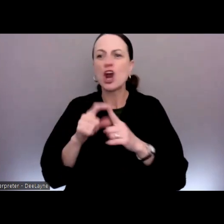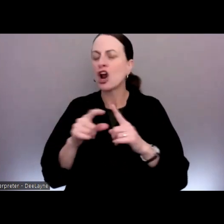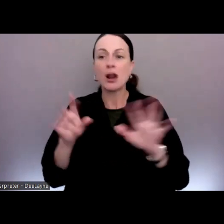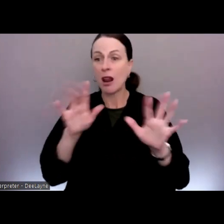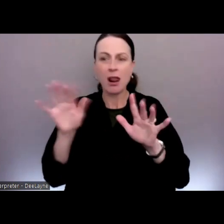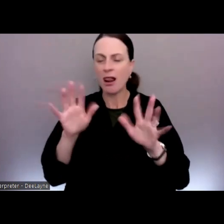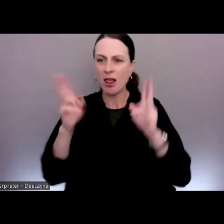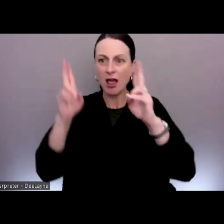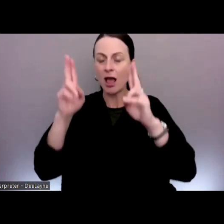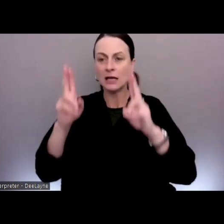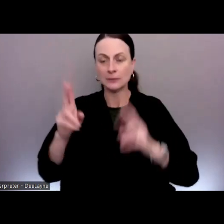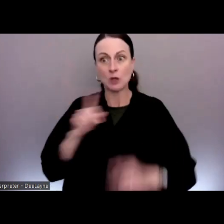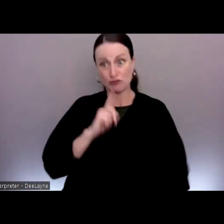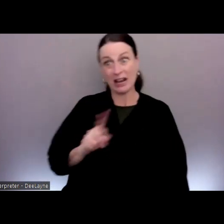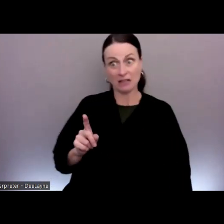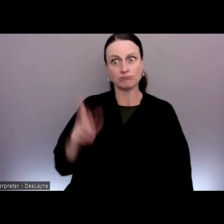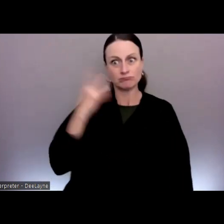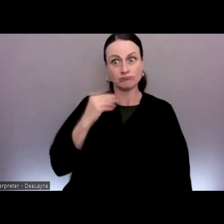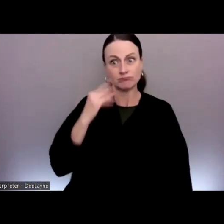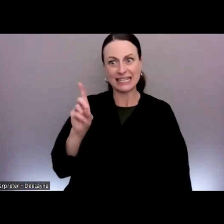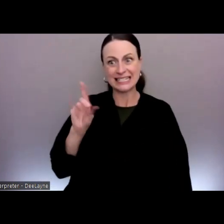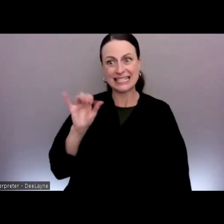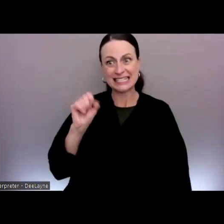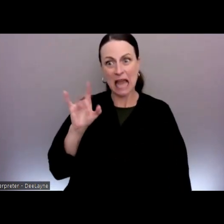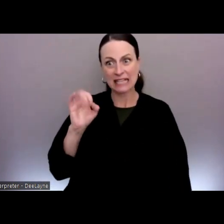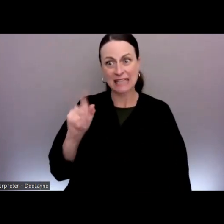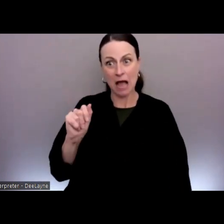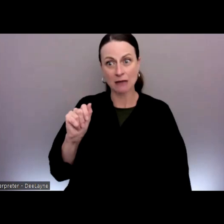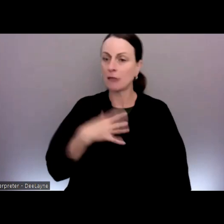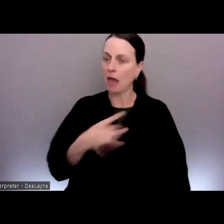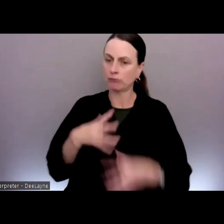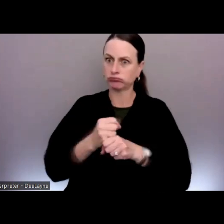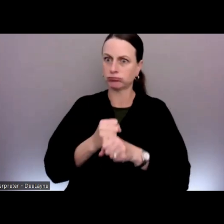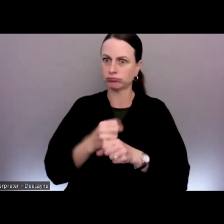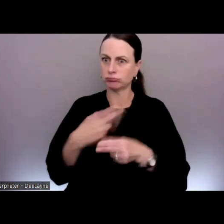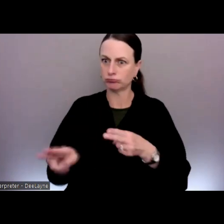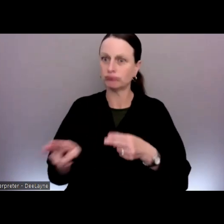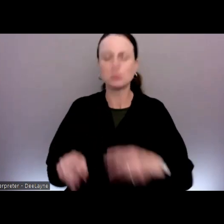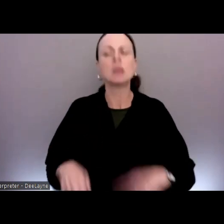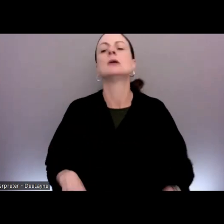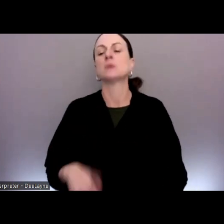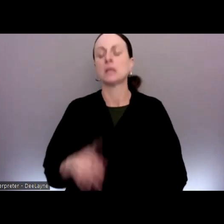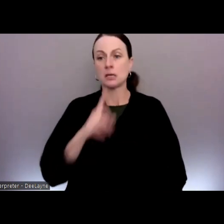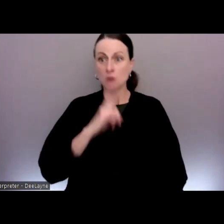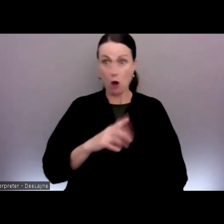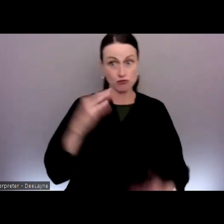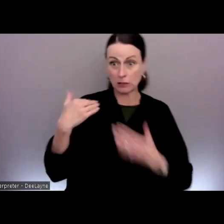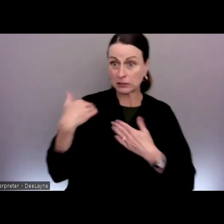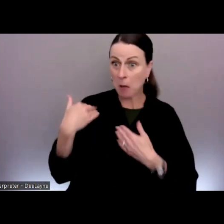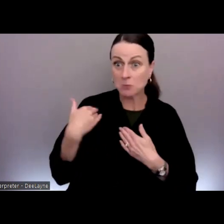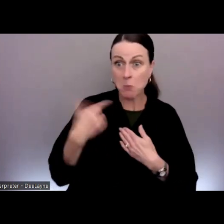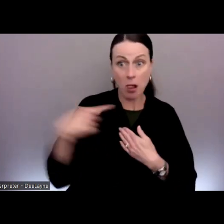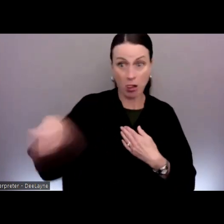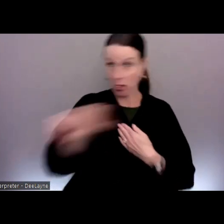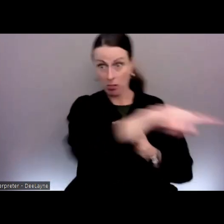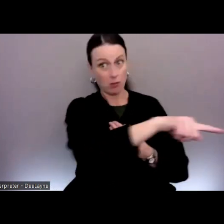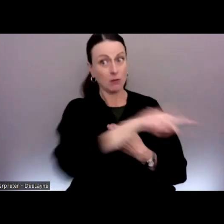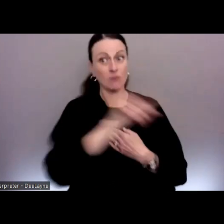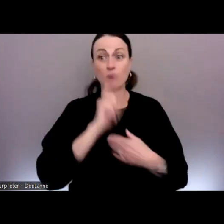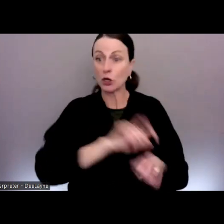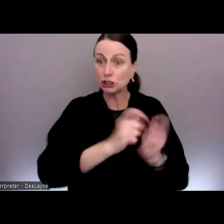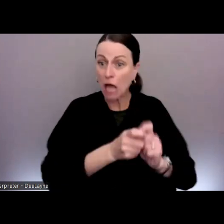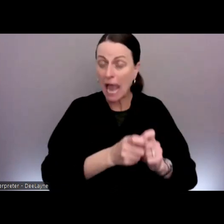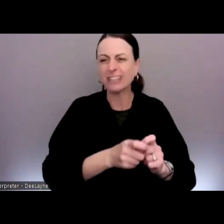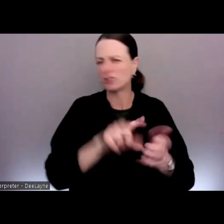and favored succinctness. He gave a speech about the responsibility the graduates had to effect change in the world as they had